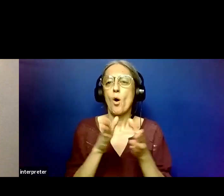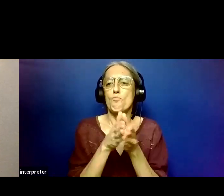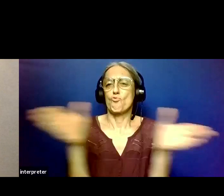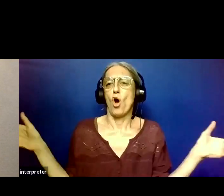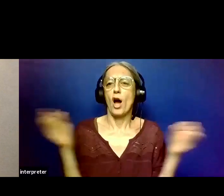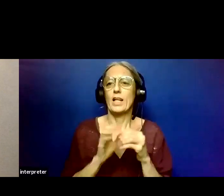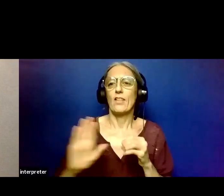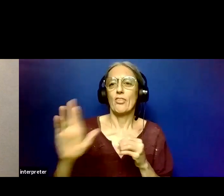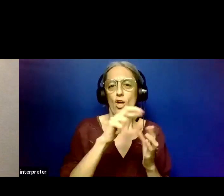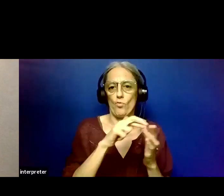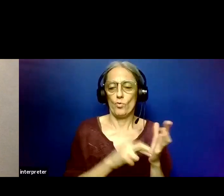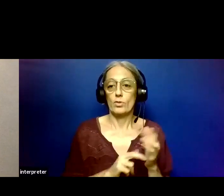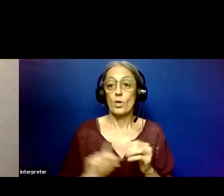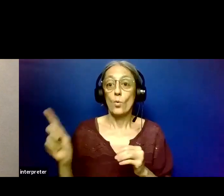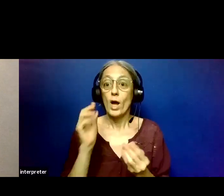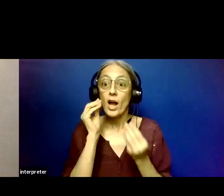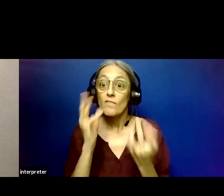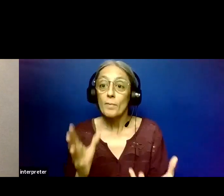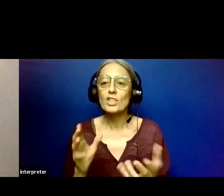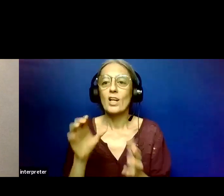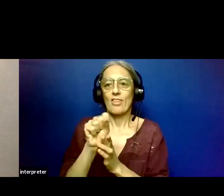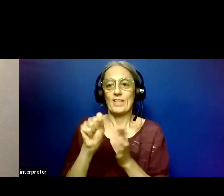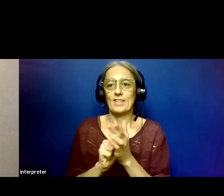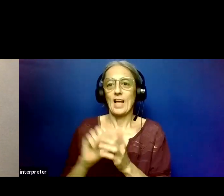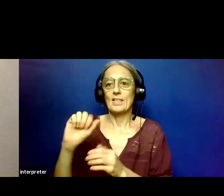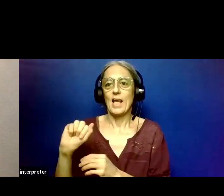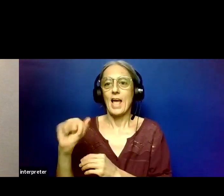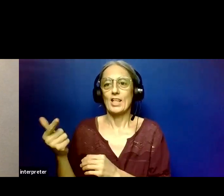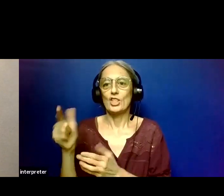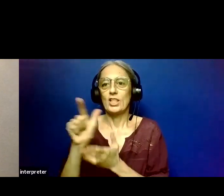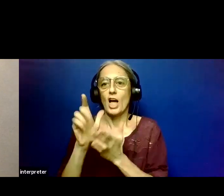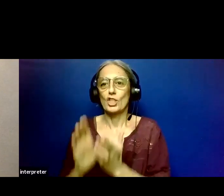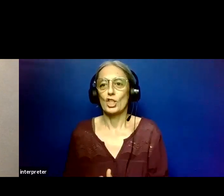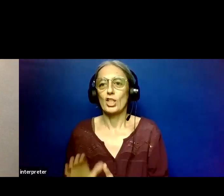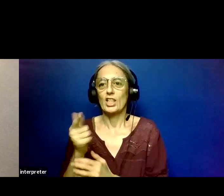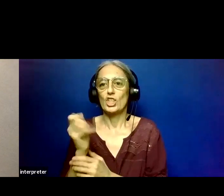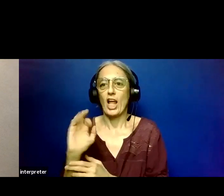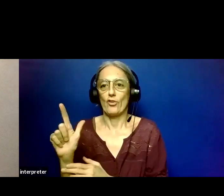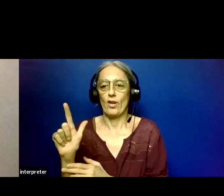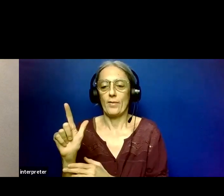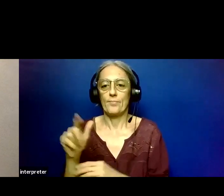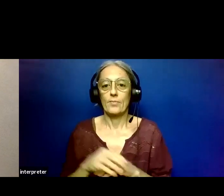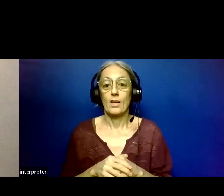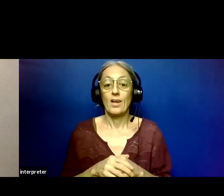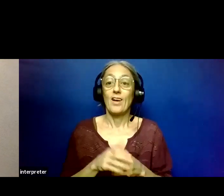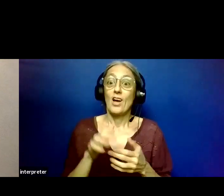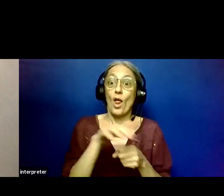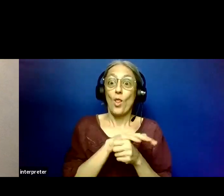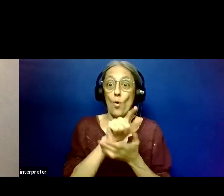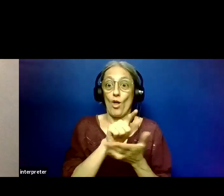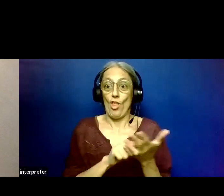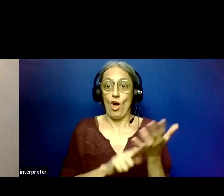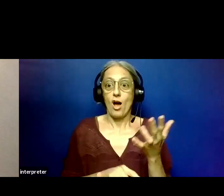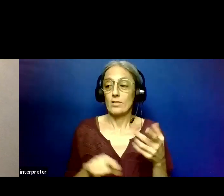laws and ordinance can be obtained from the state's Attorney General. And these local laws can really mess up the definitions under the